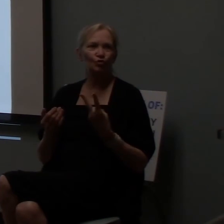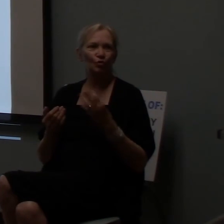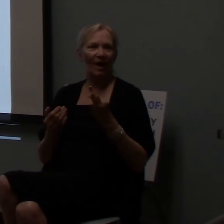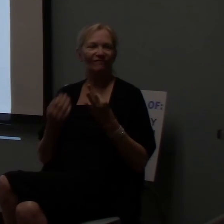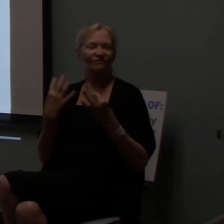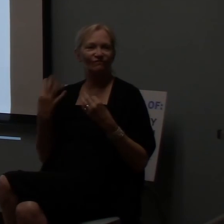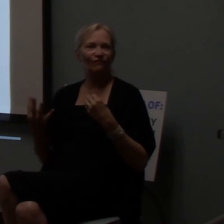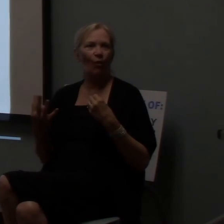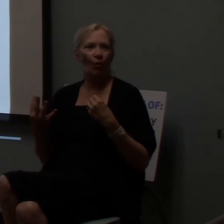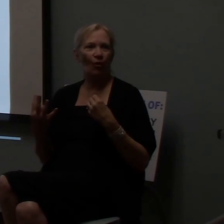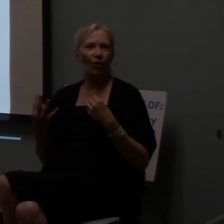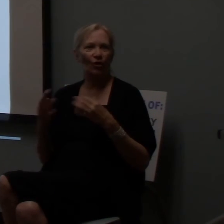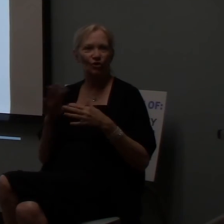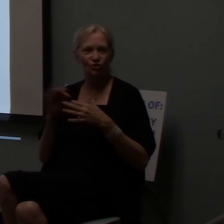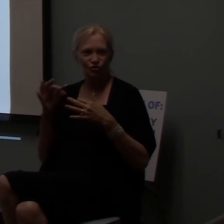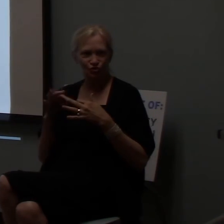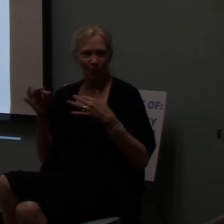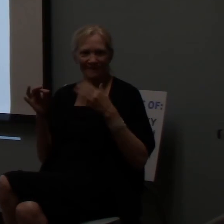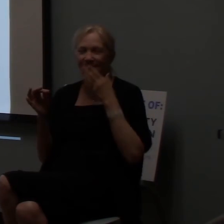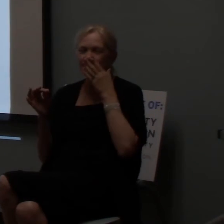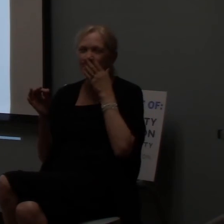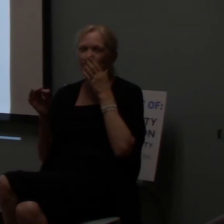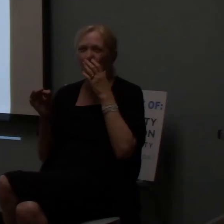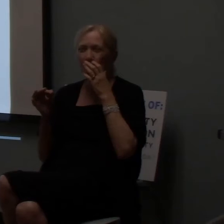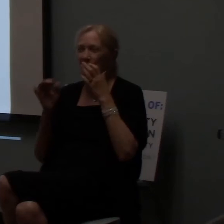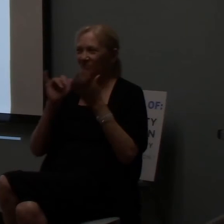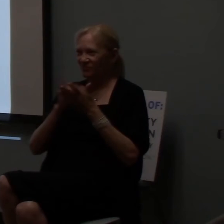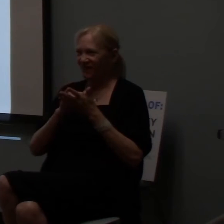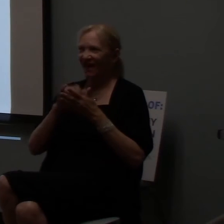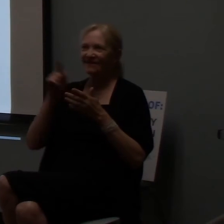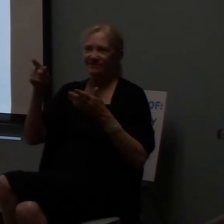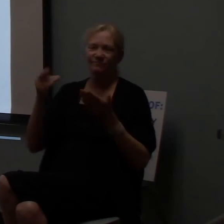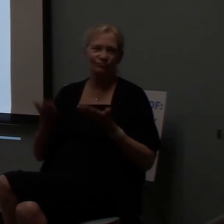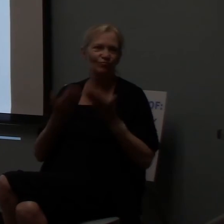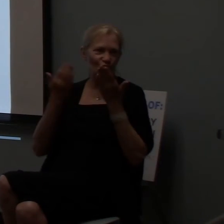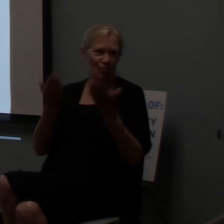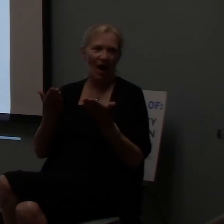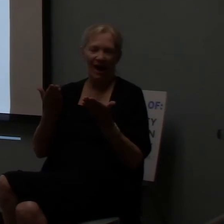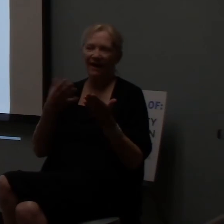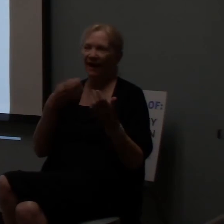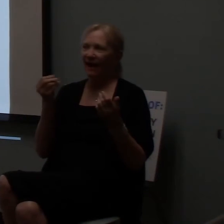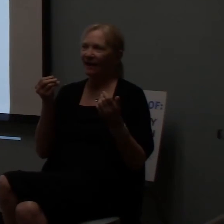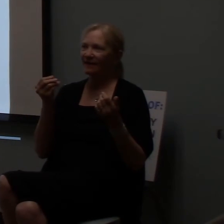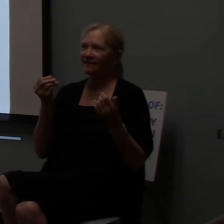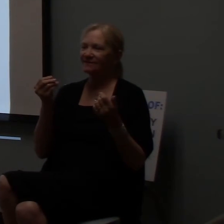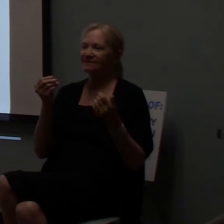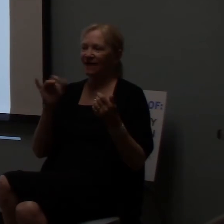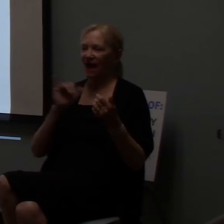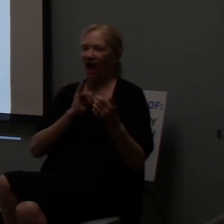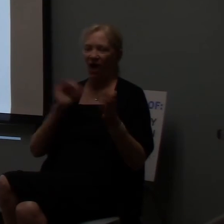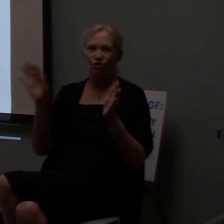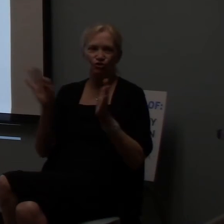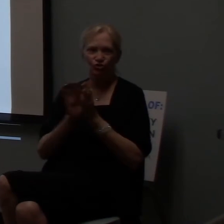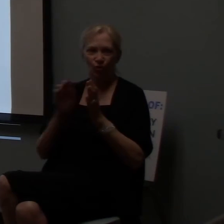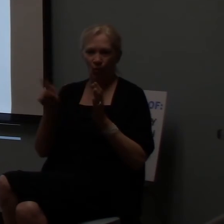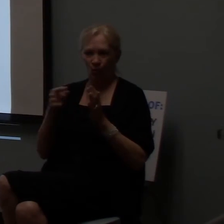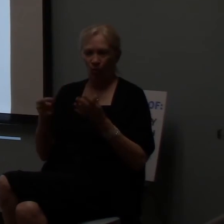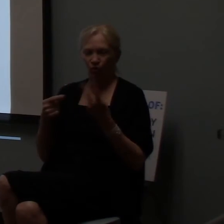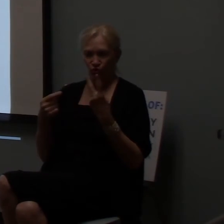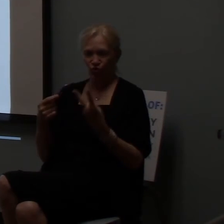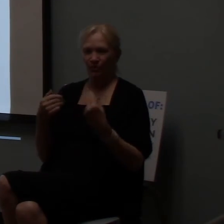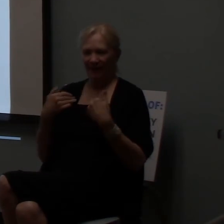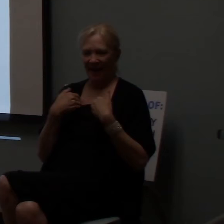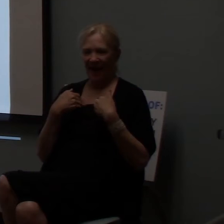4 choices that Celeste was so kind to bring forward to you, and I chose the only 2 that have